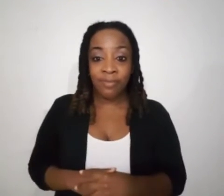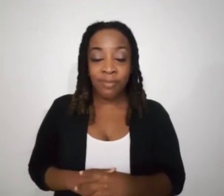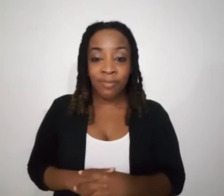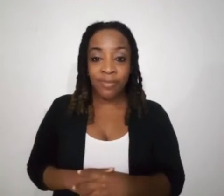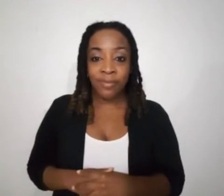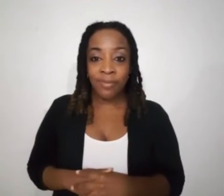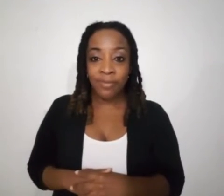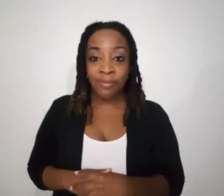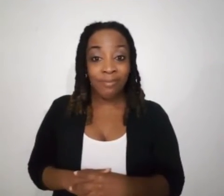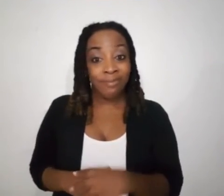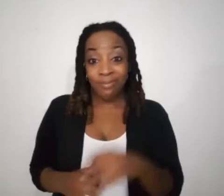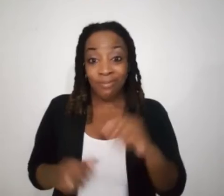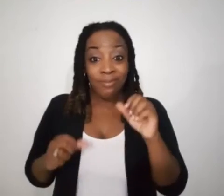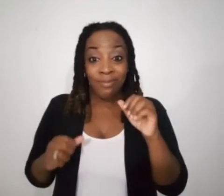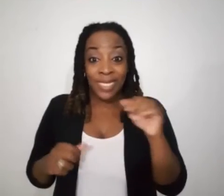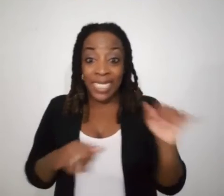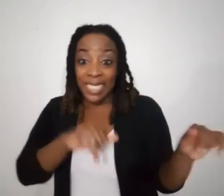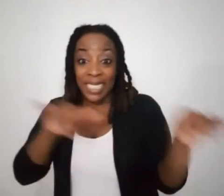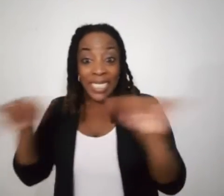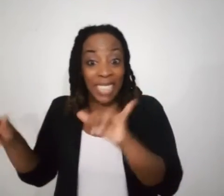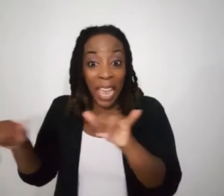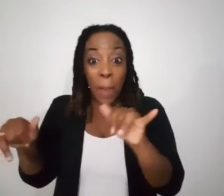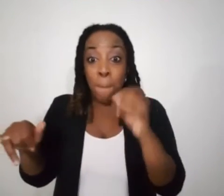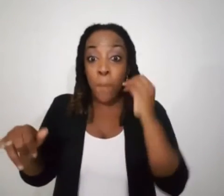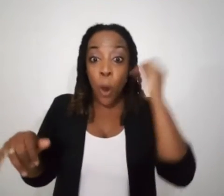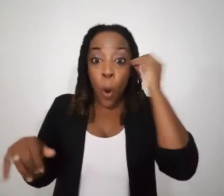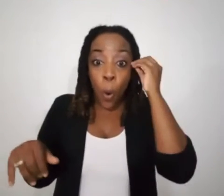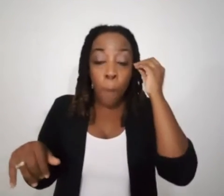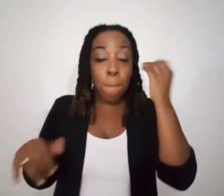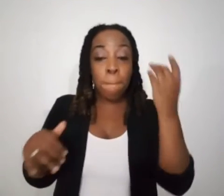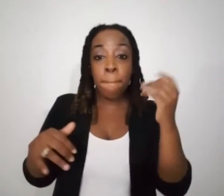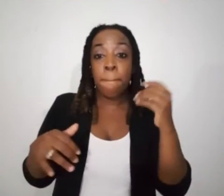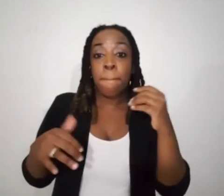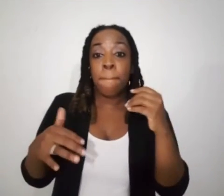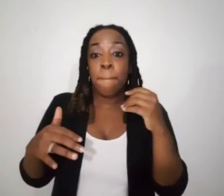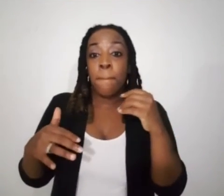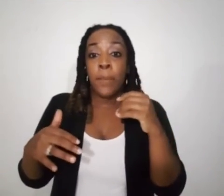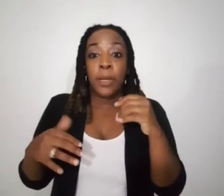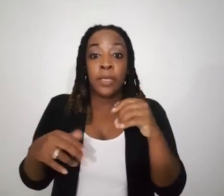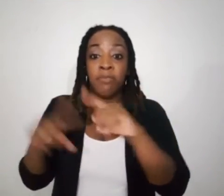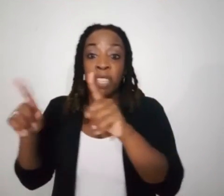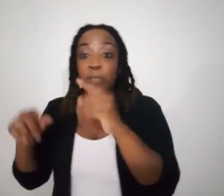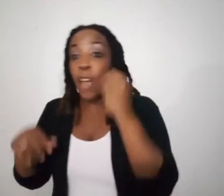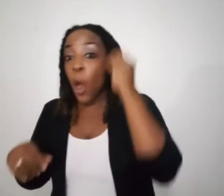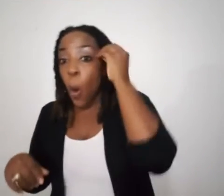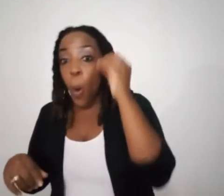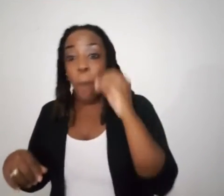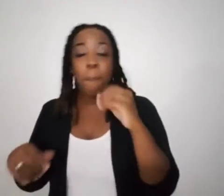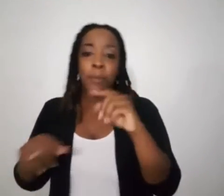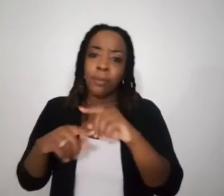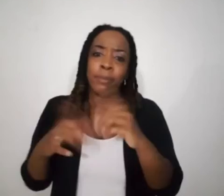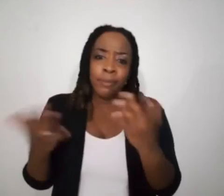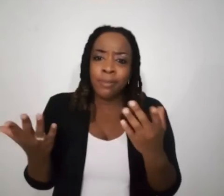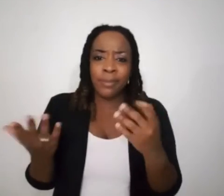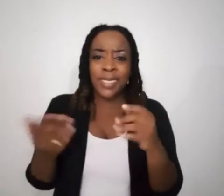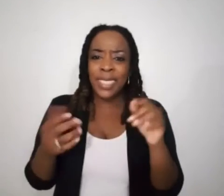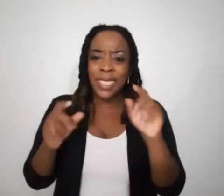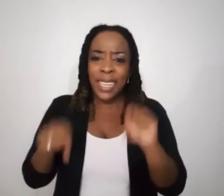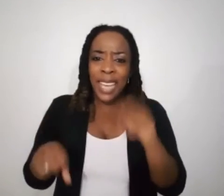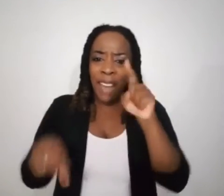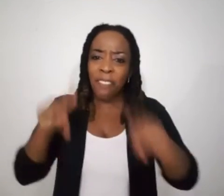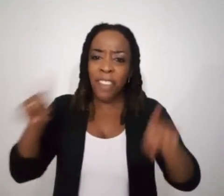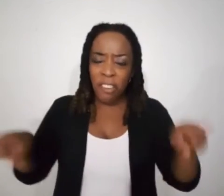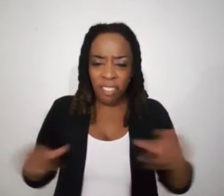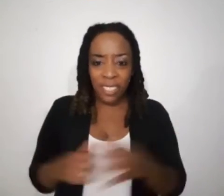friend has. So if your friend tells you, oh, they're getting this done and they're getting that done and they're getting the other done, remember that your